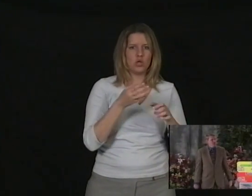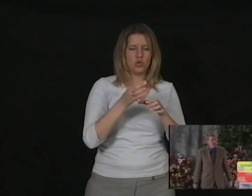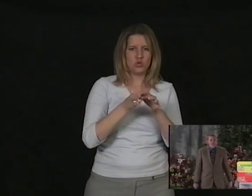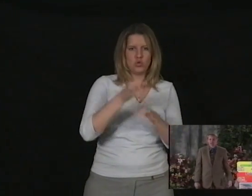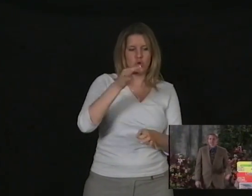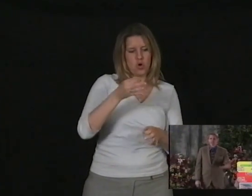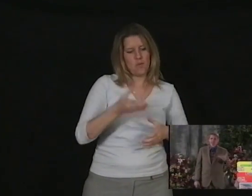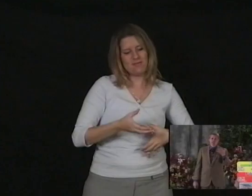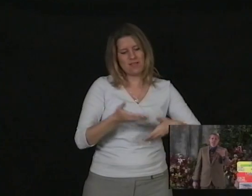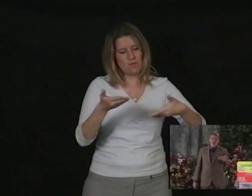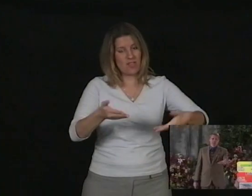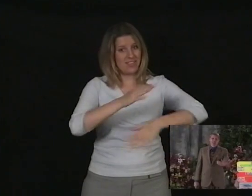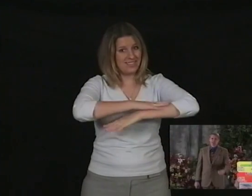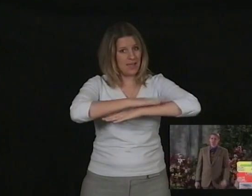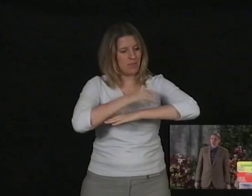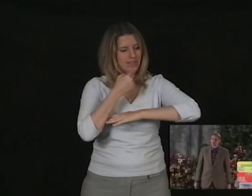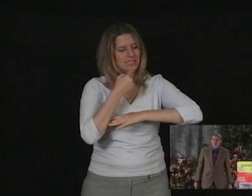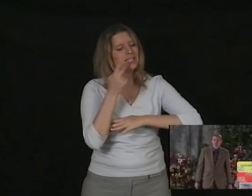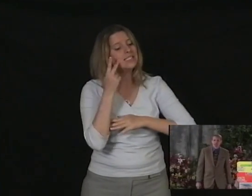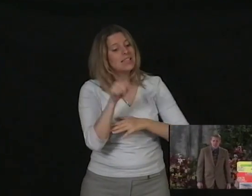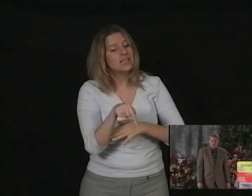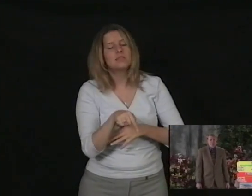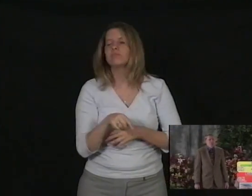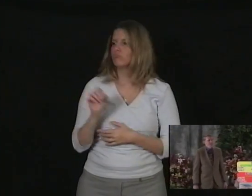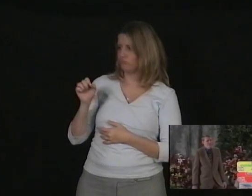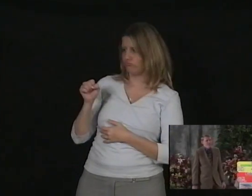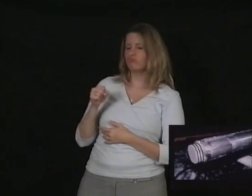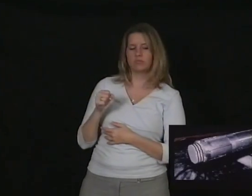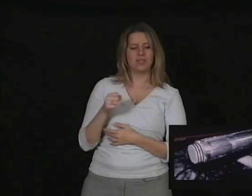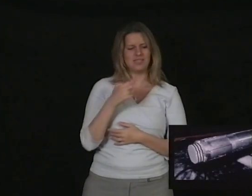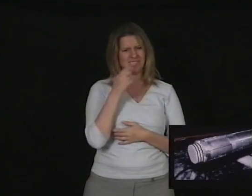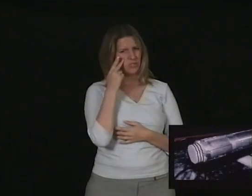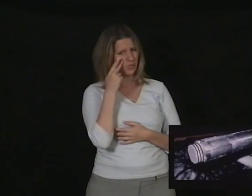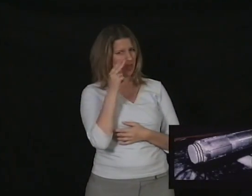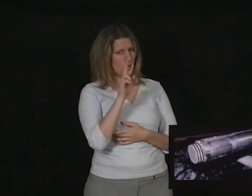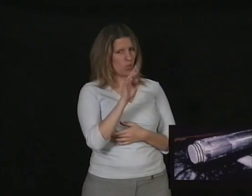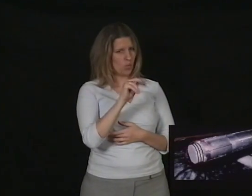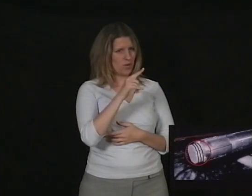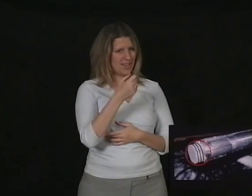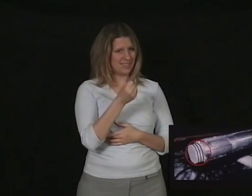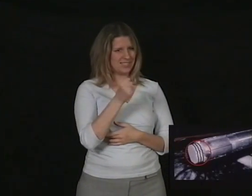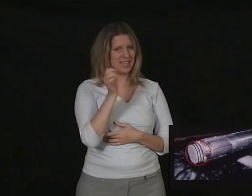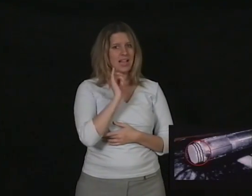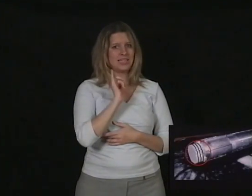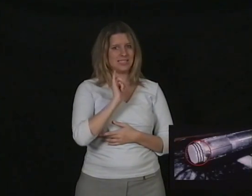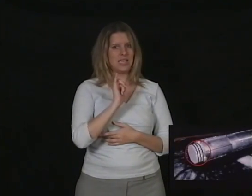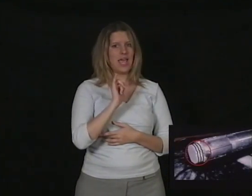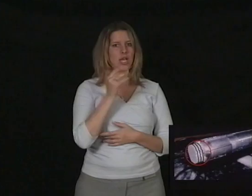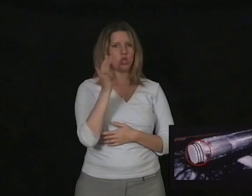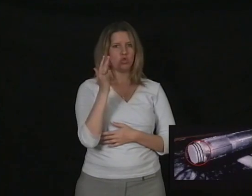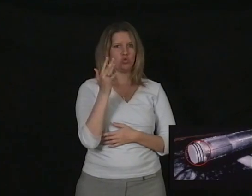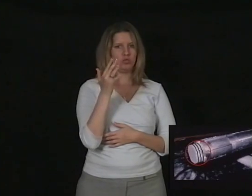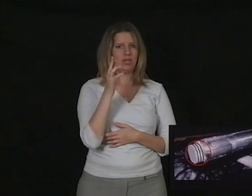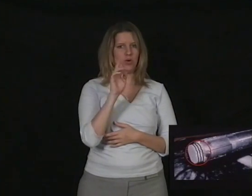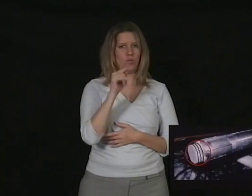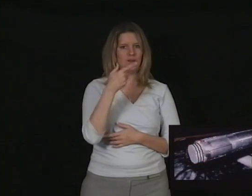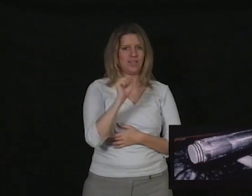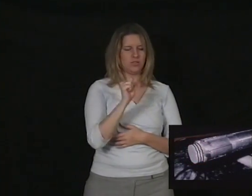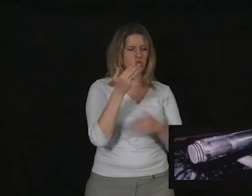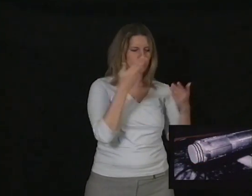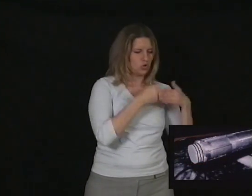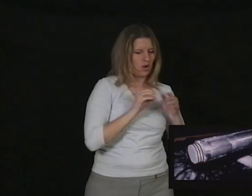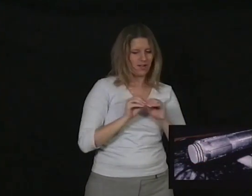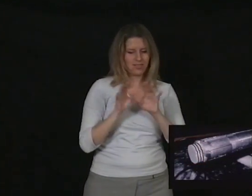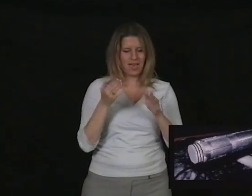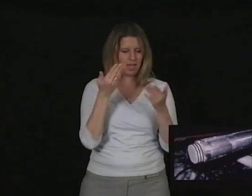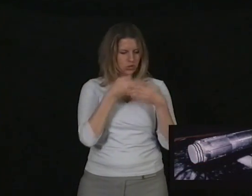styrofoam tubes and laid one on the table and said, now see this ice core here? I said, yep. They said, you see the rings on there? It looks like tree rings, dark and light and dark and light. I